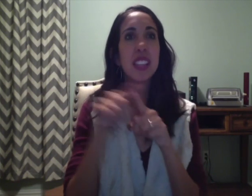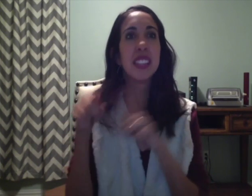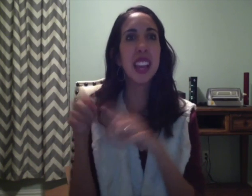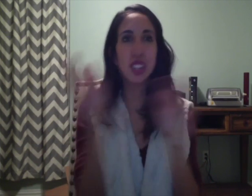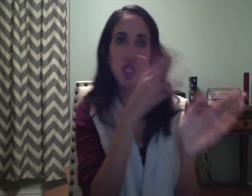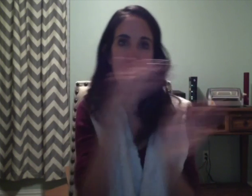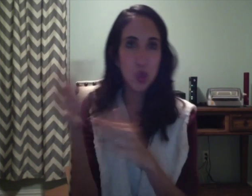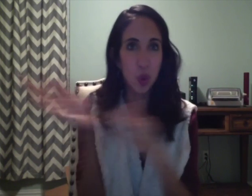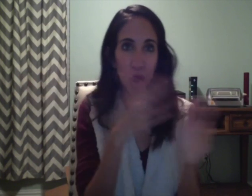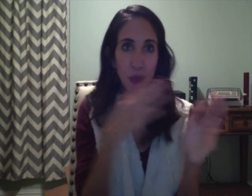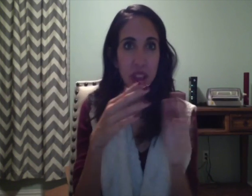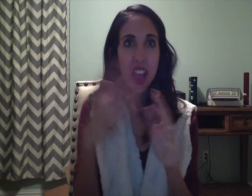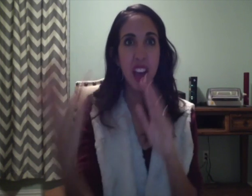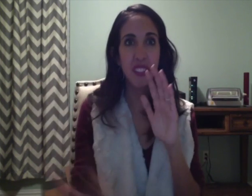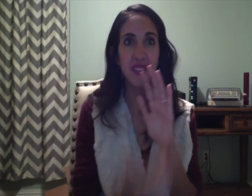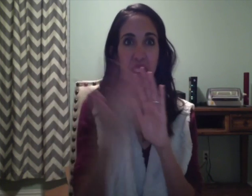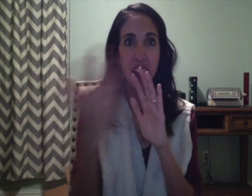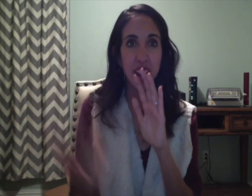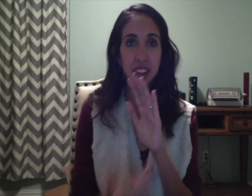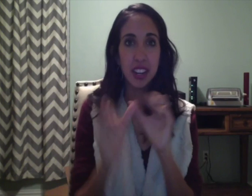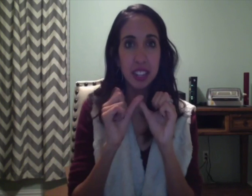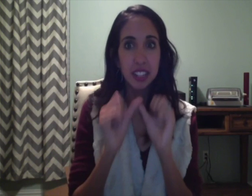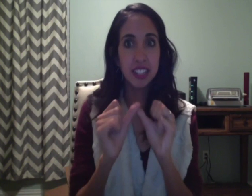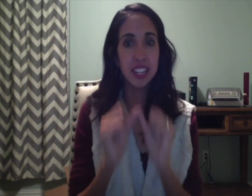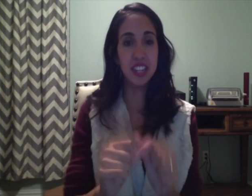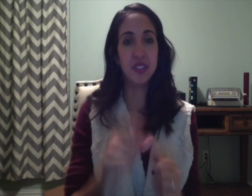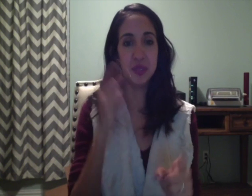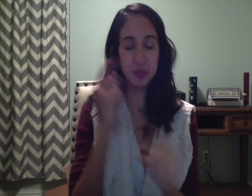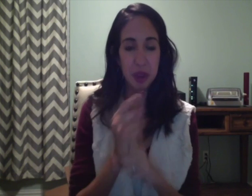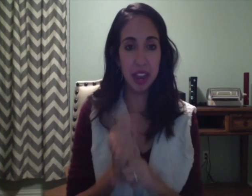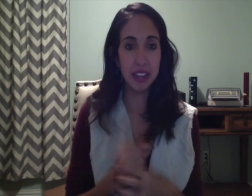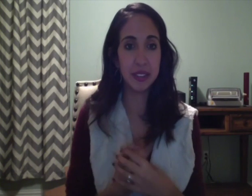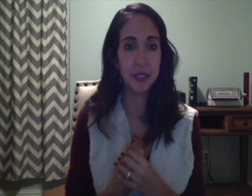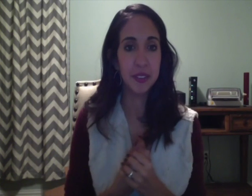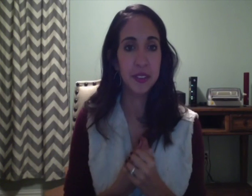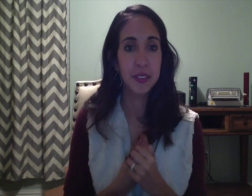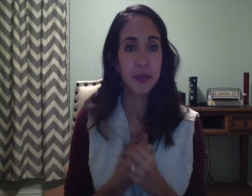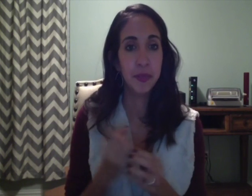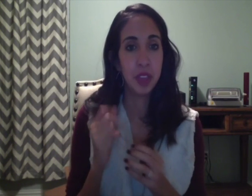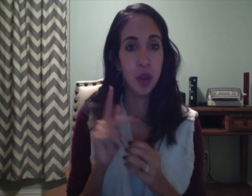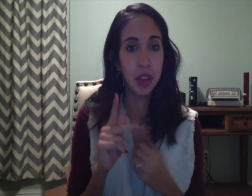like a storm of fire and continues, right? Okay.